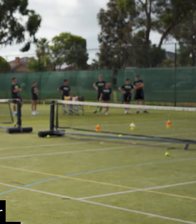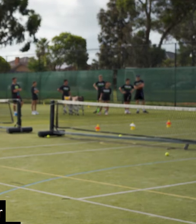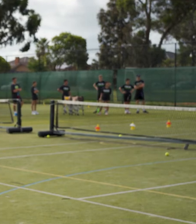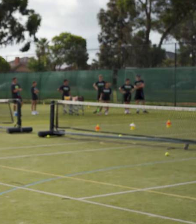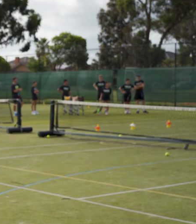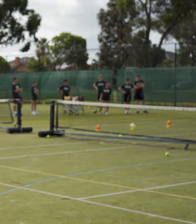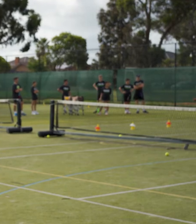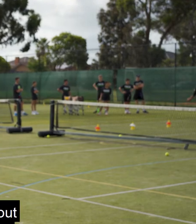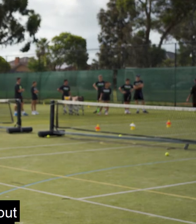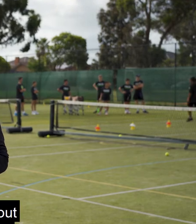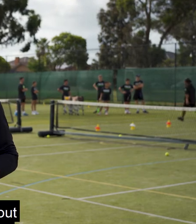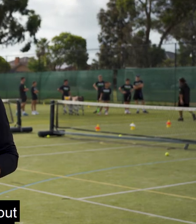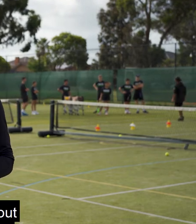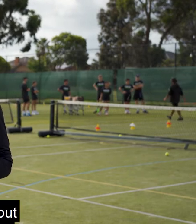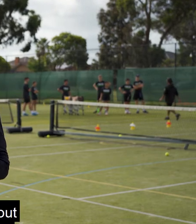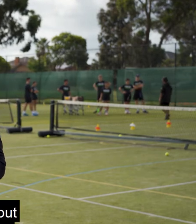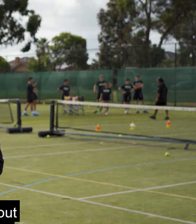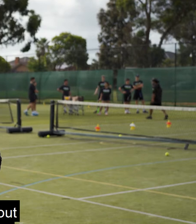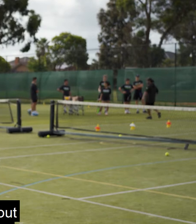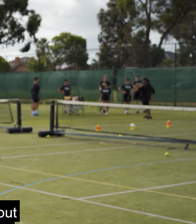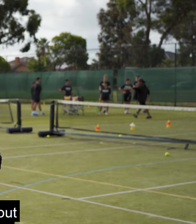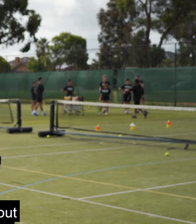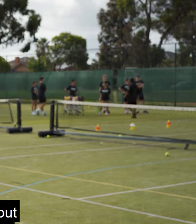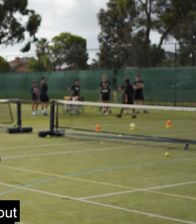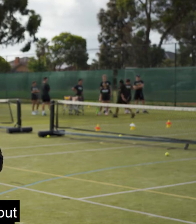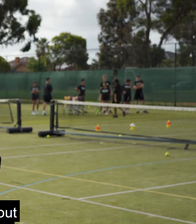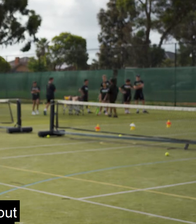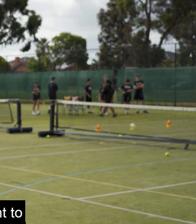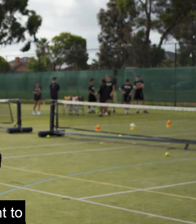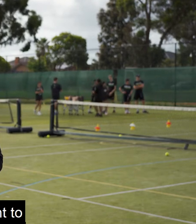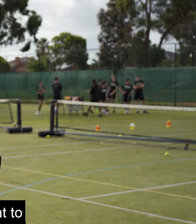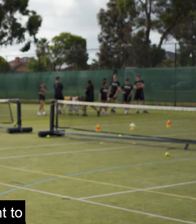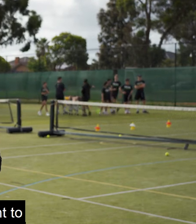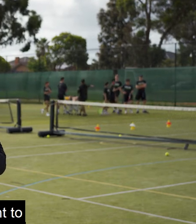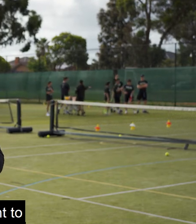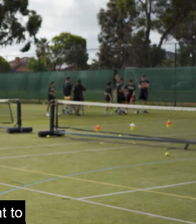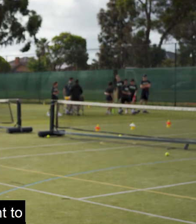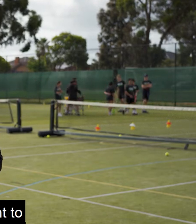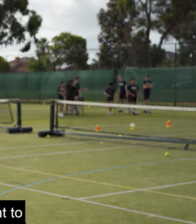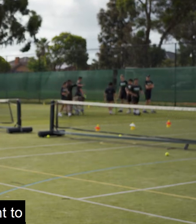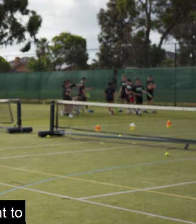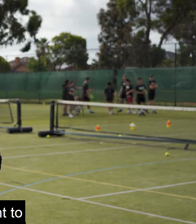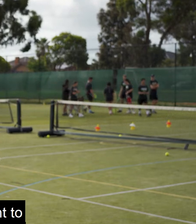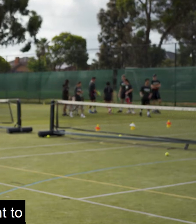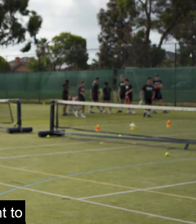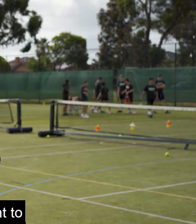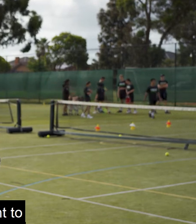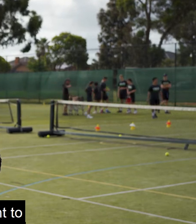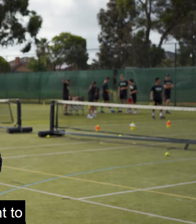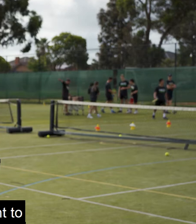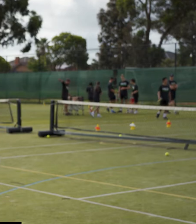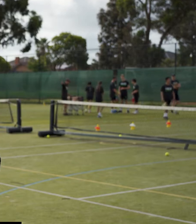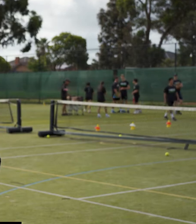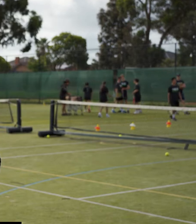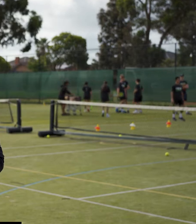manner. We were fortunate throughout lockdown to have some key individuals come and present to the students on themes